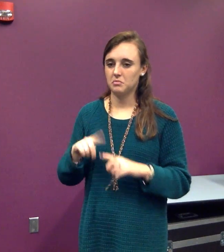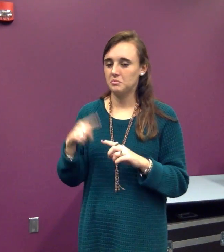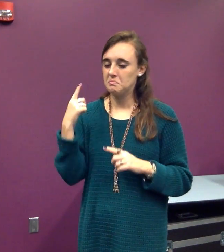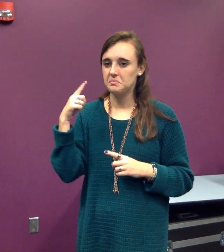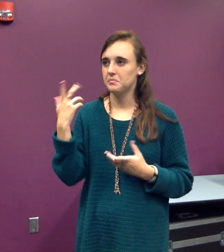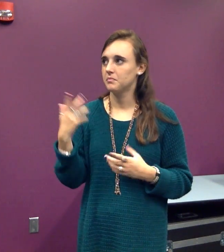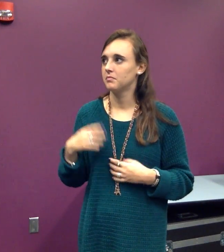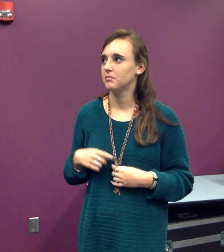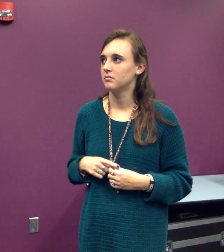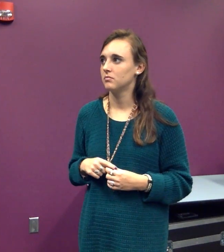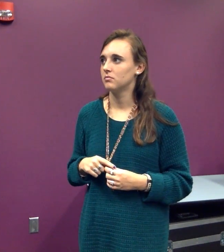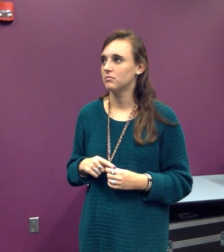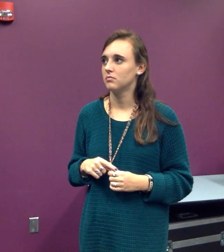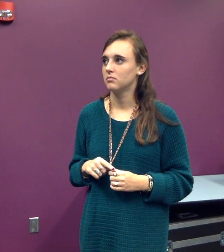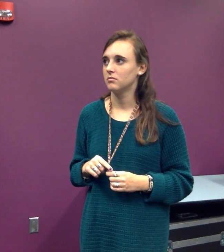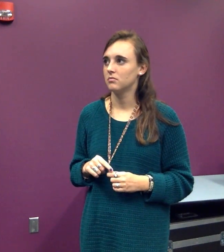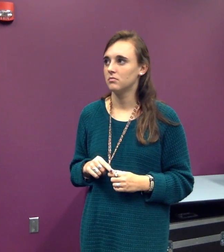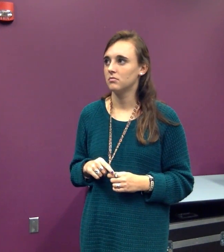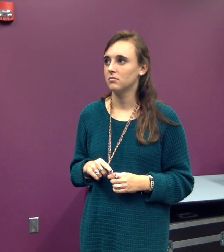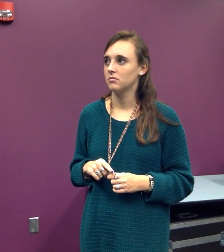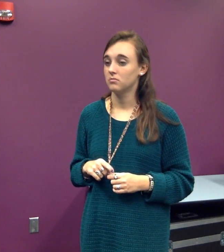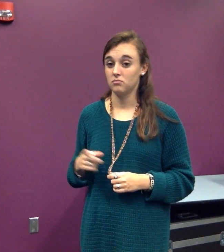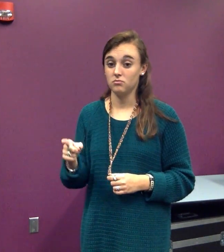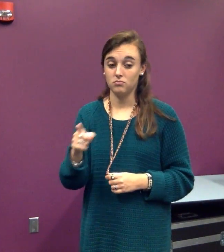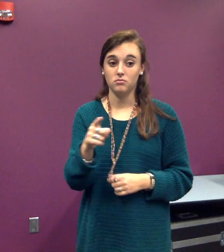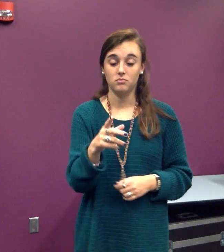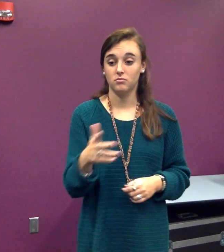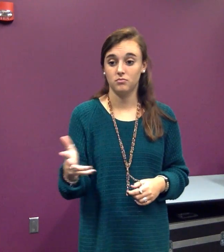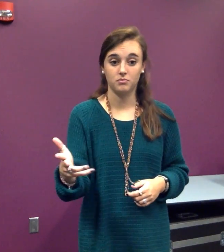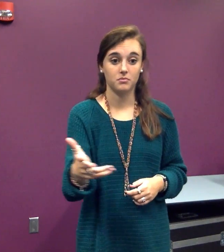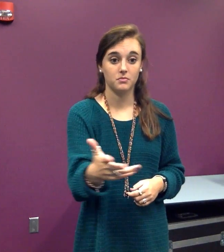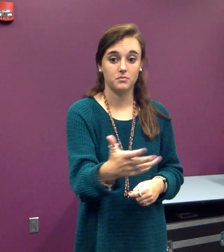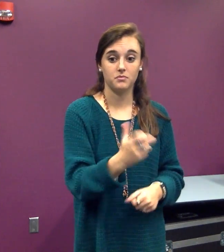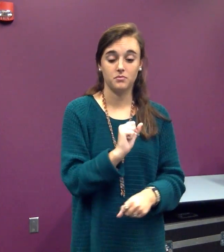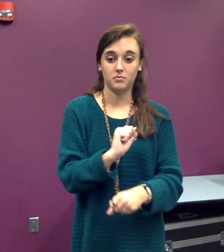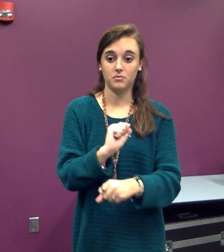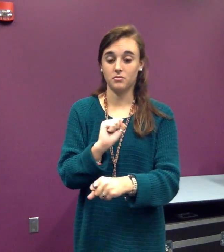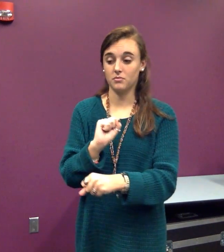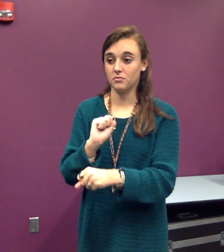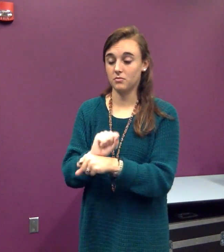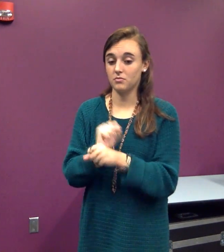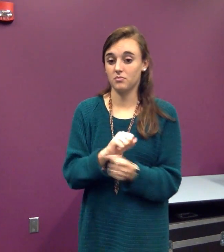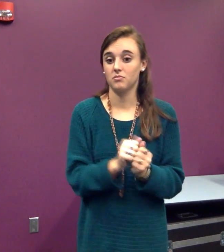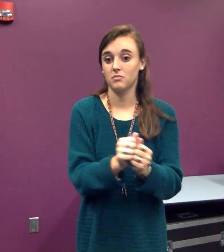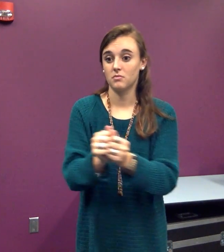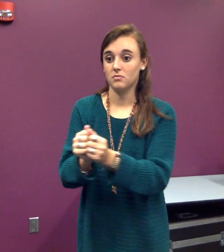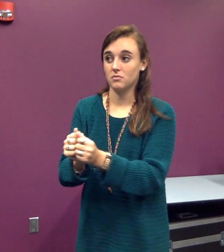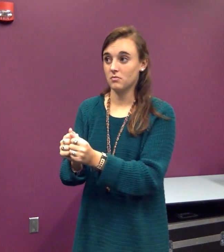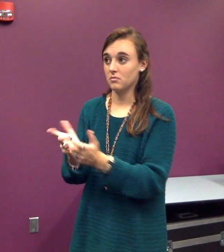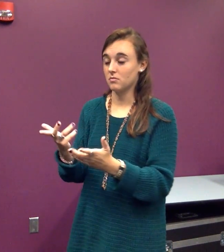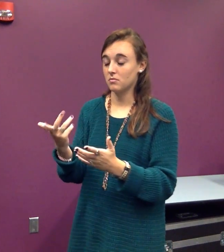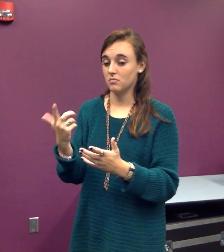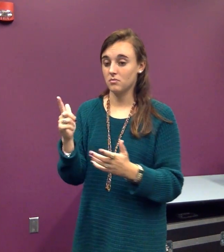You will be working like this for one of the pictures, and then the last one, the project, you'll be able to invent your own